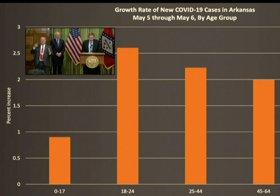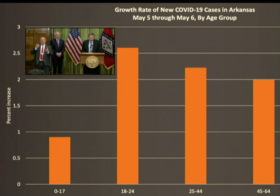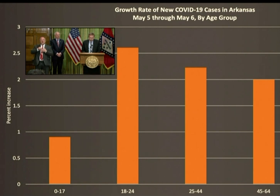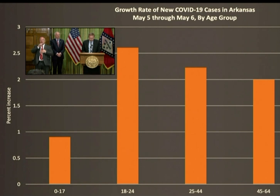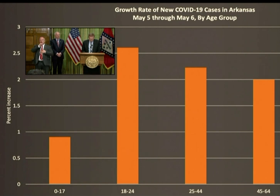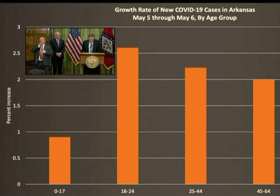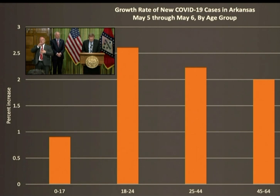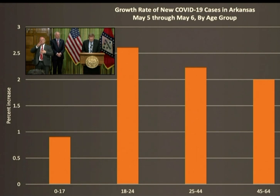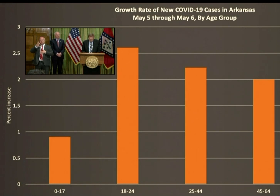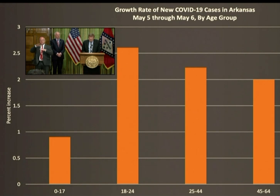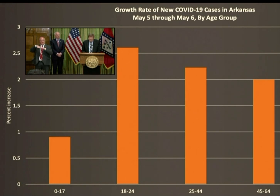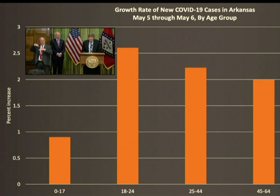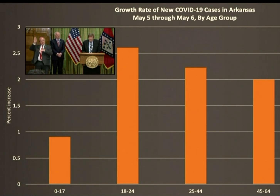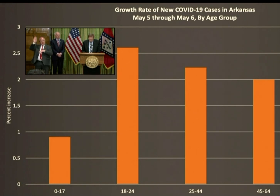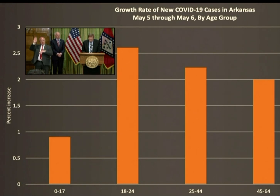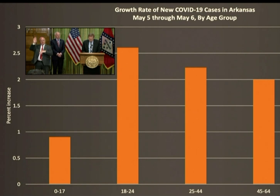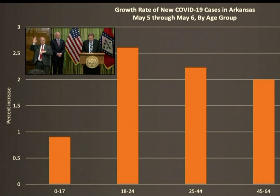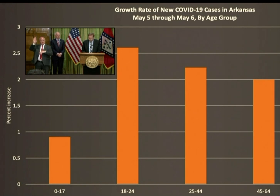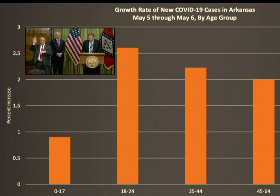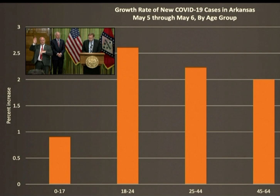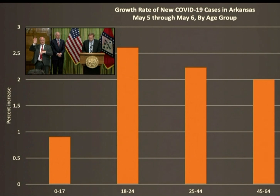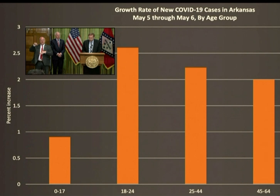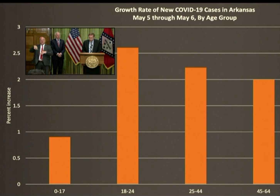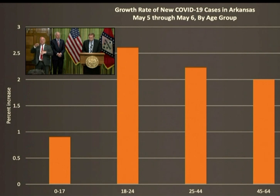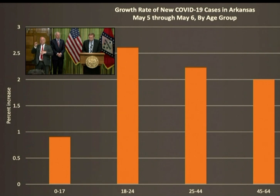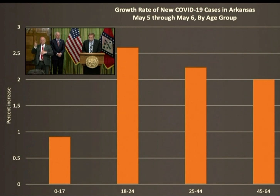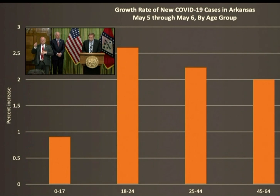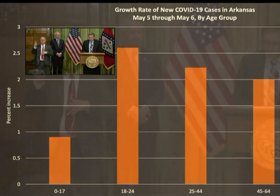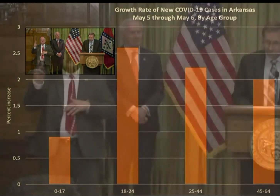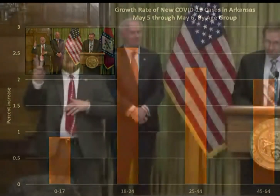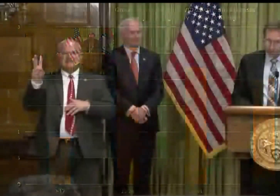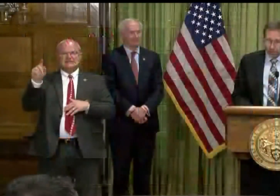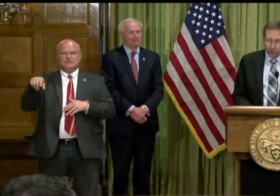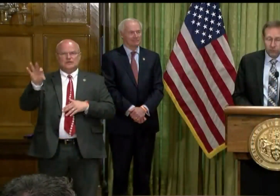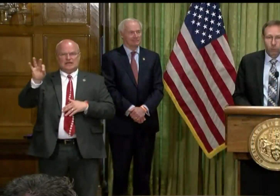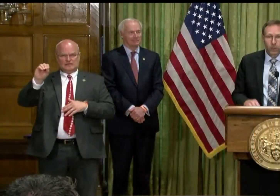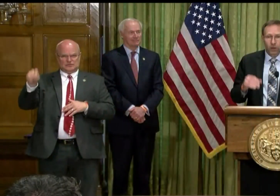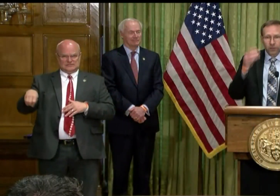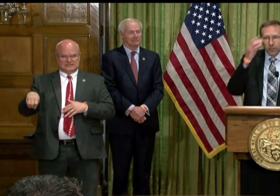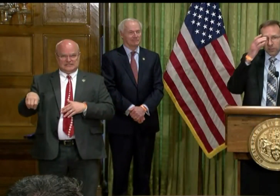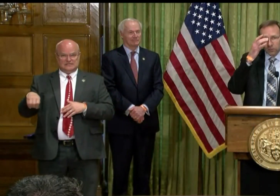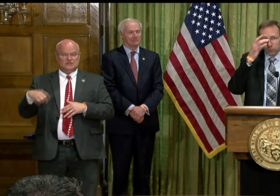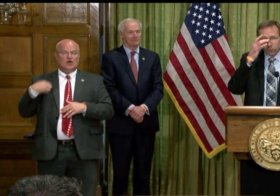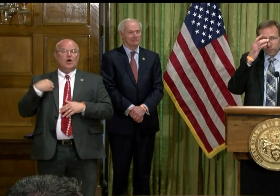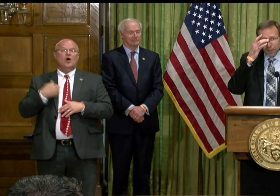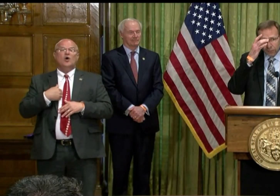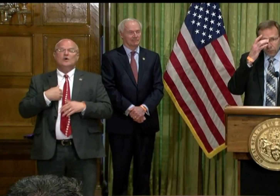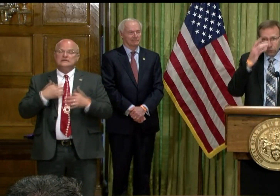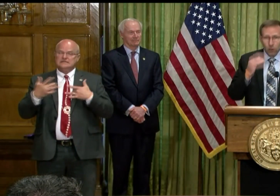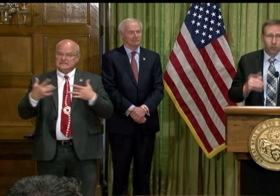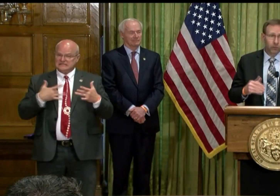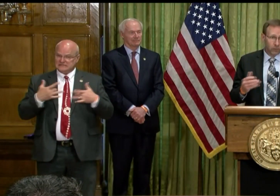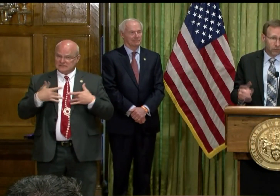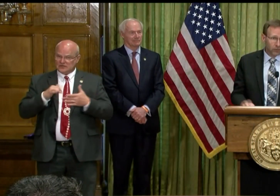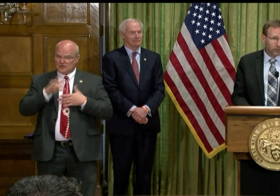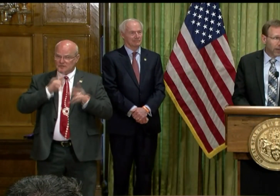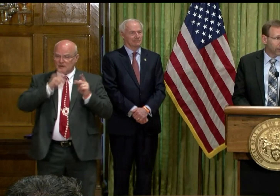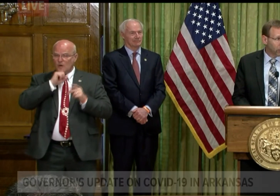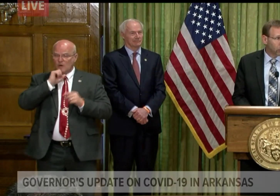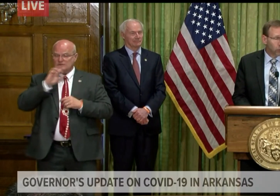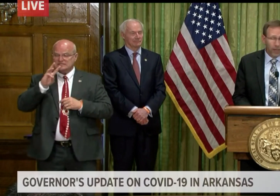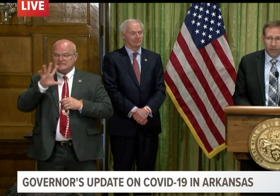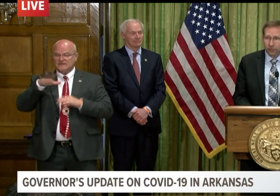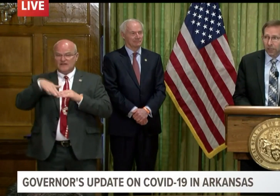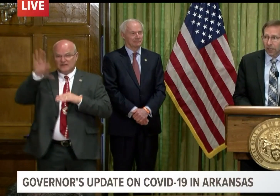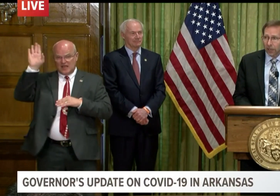those 65 years of age and older, it's 16.9%. So we are very concerned about those over